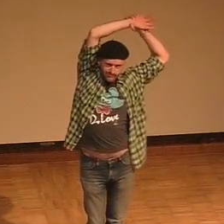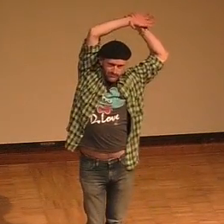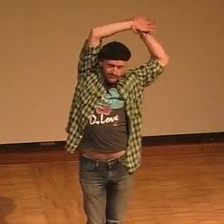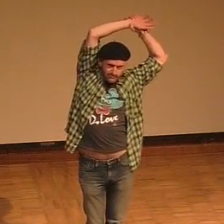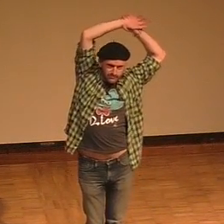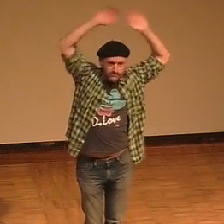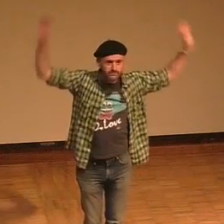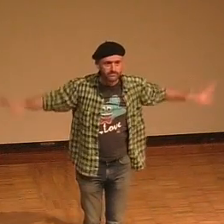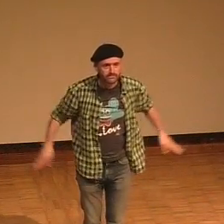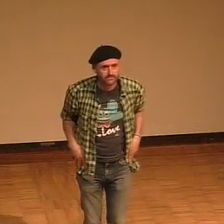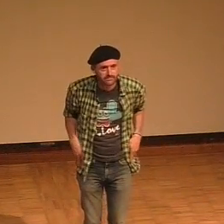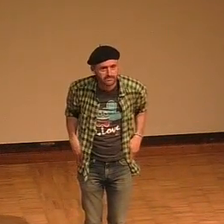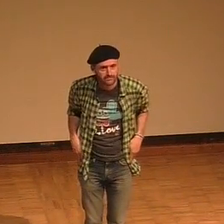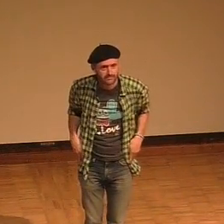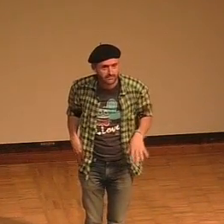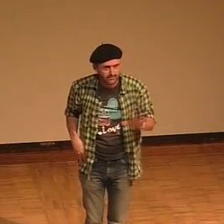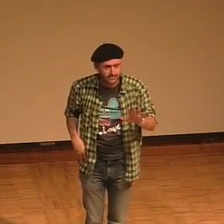Stretch your legs, stretch your wings.